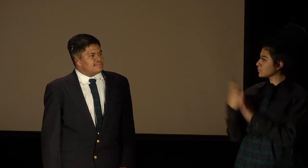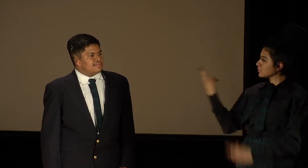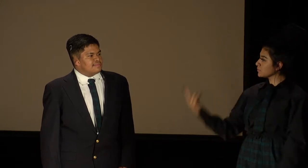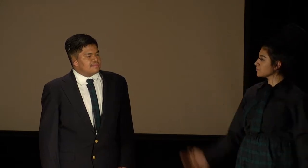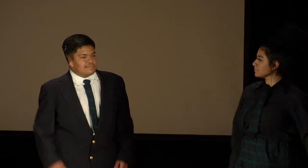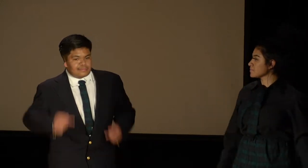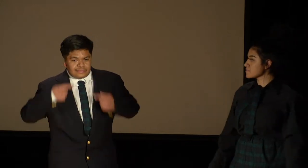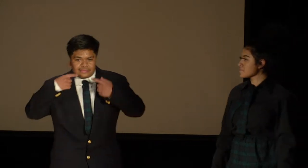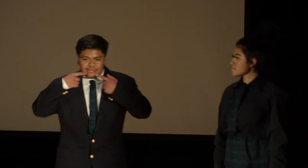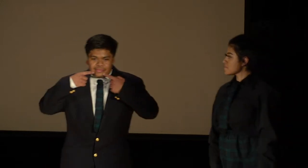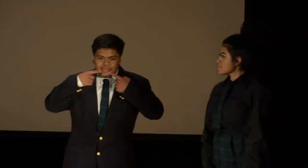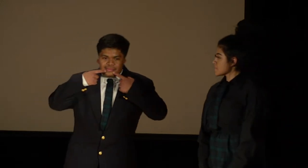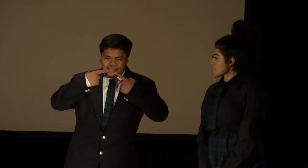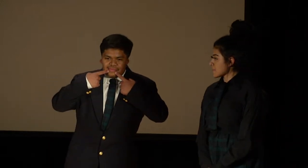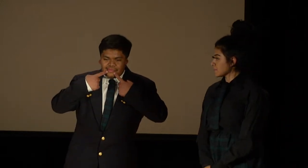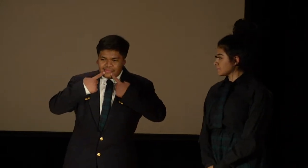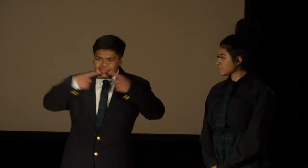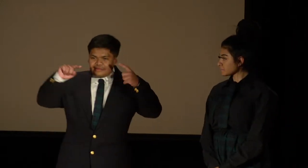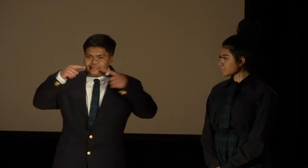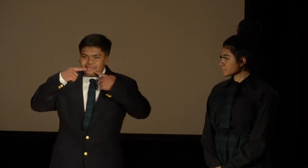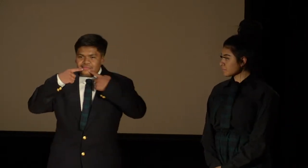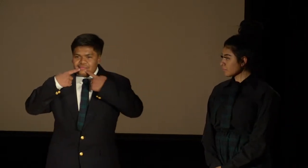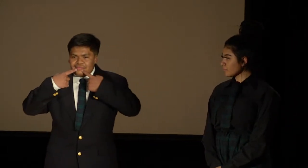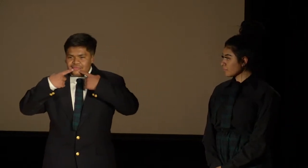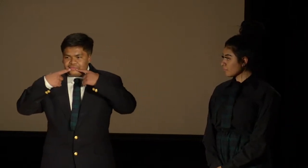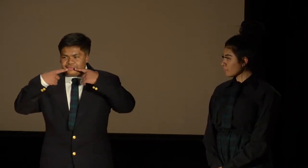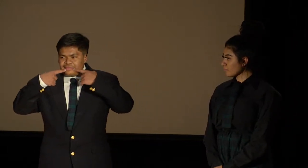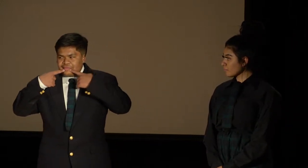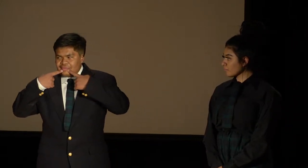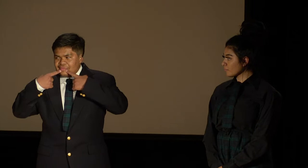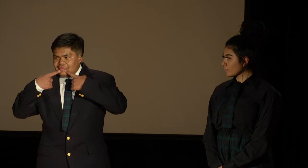us to share our stories Sam. With each other for the first time. I